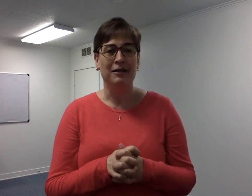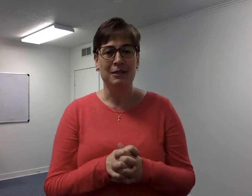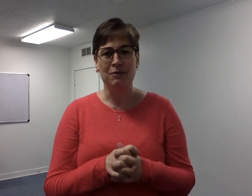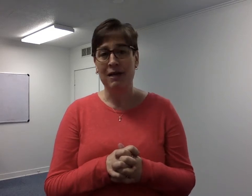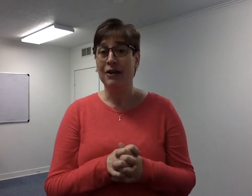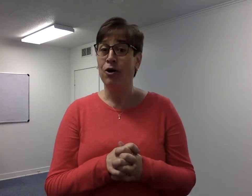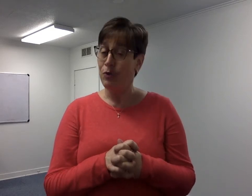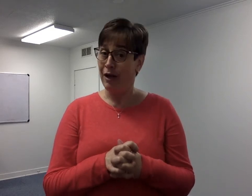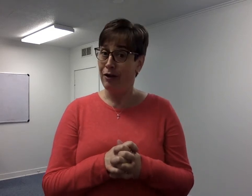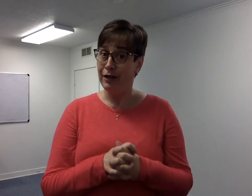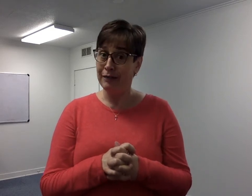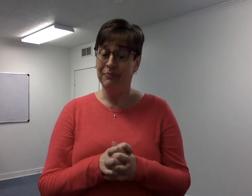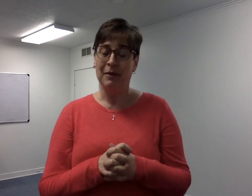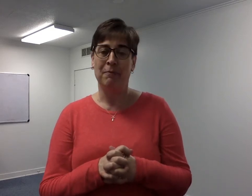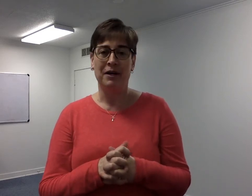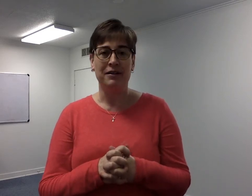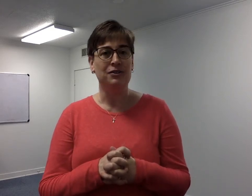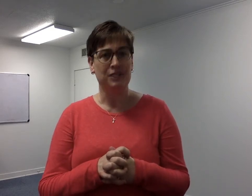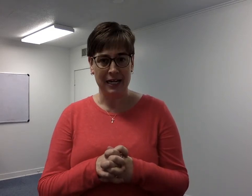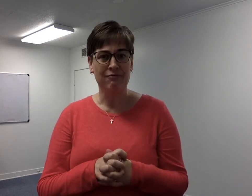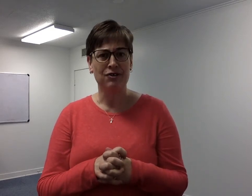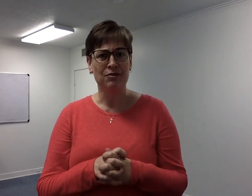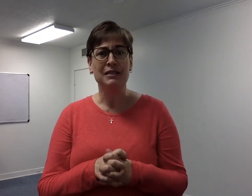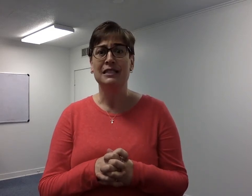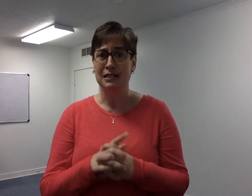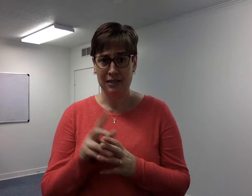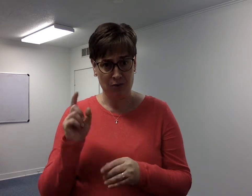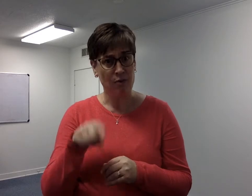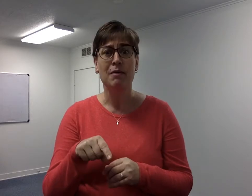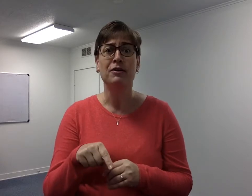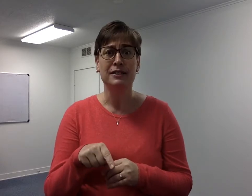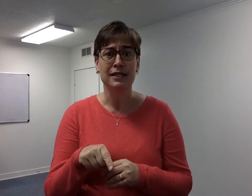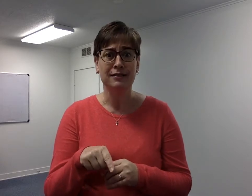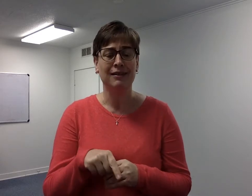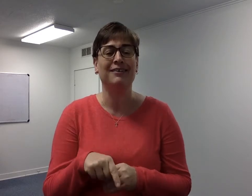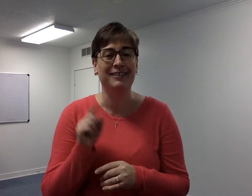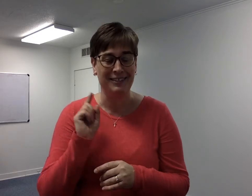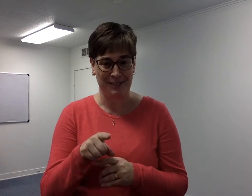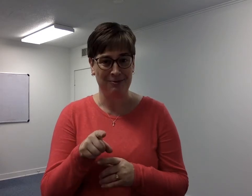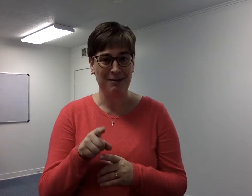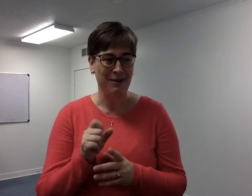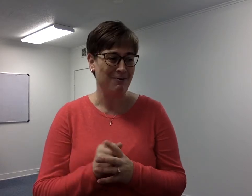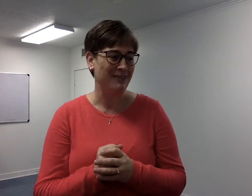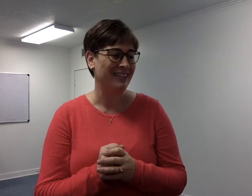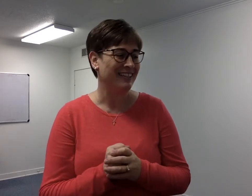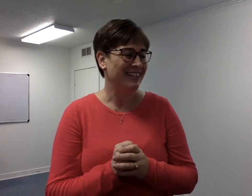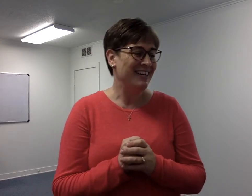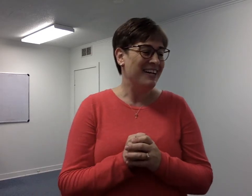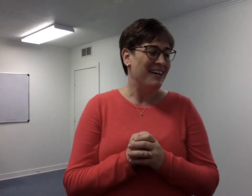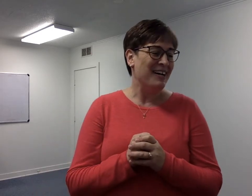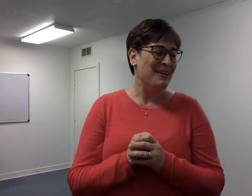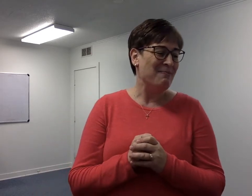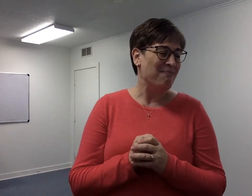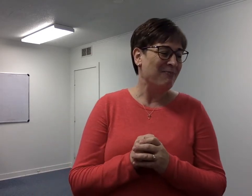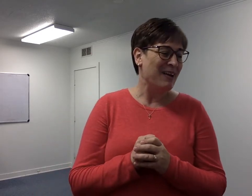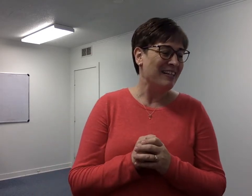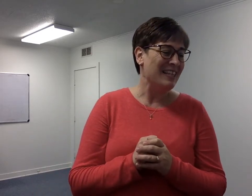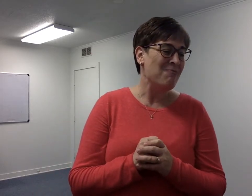Someone might call you out on it, but just stand firm and say, this is what my book says. This is what I'm going with. All right, then we